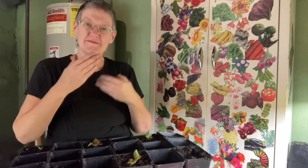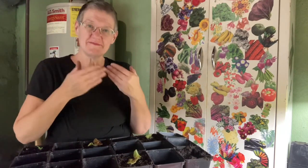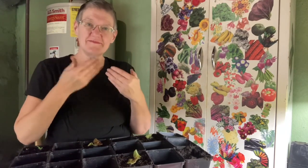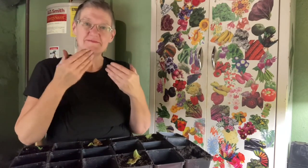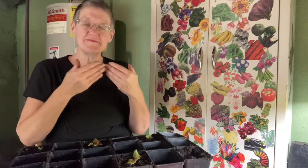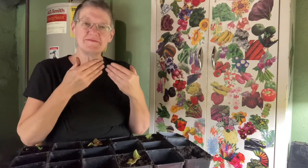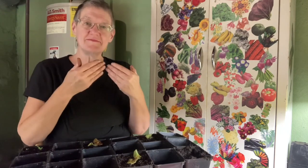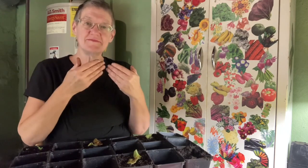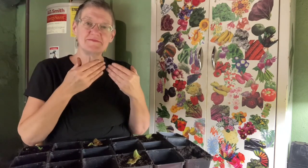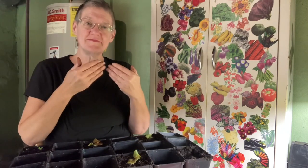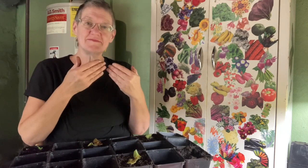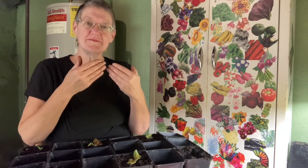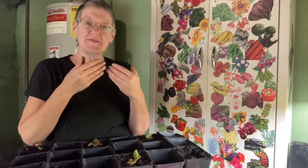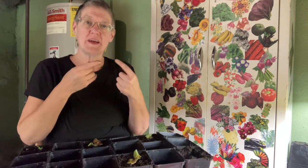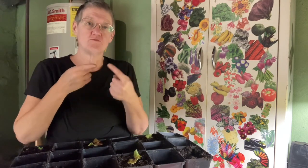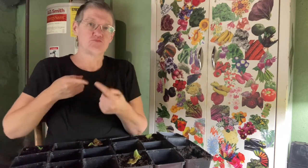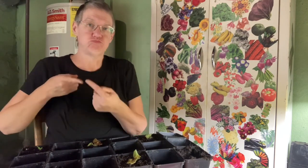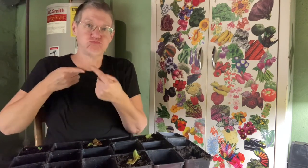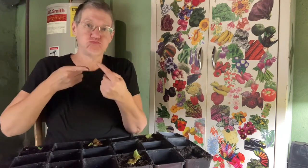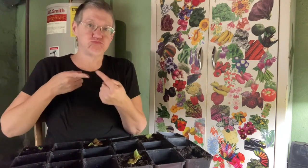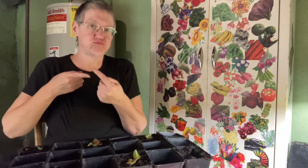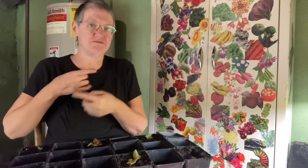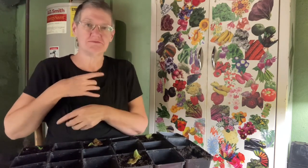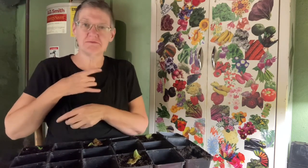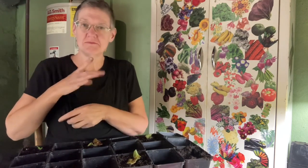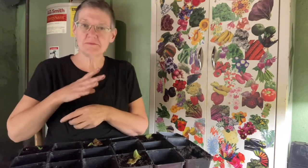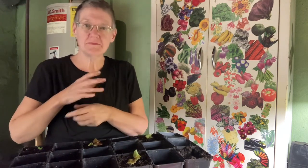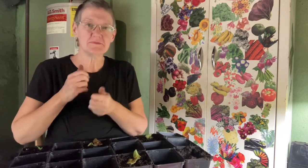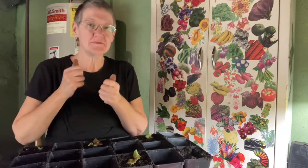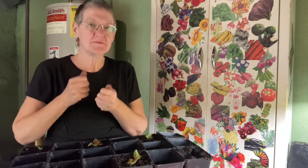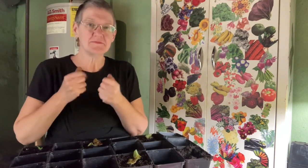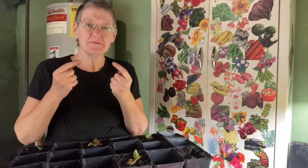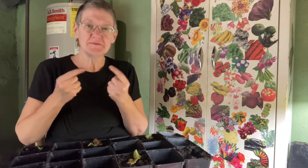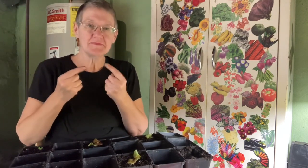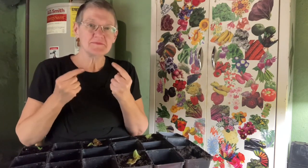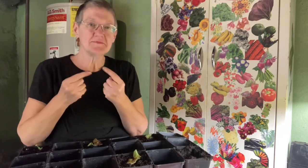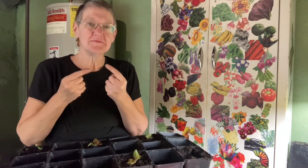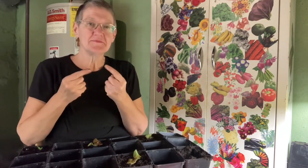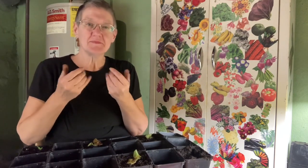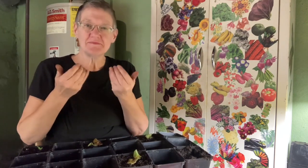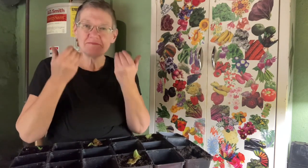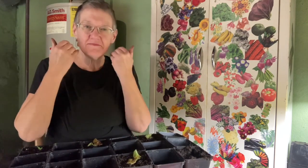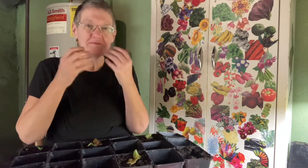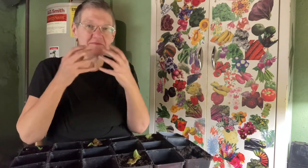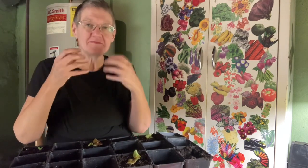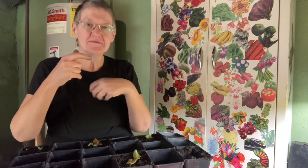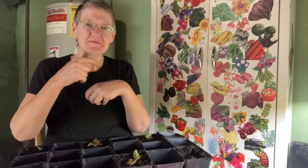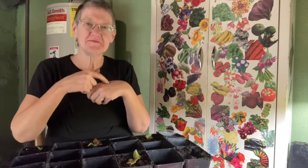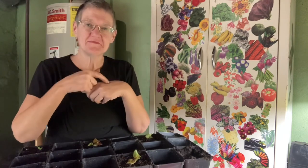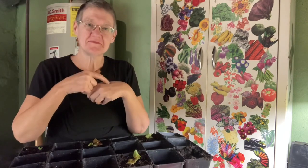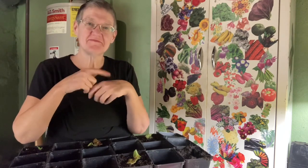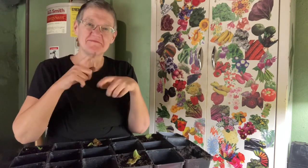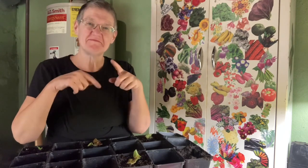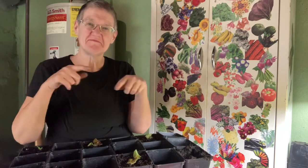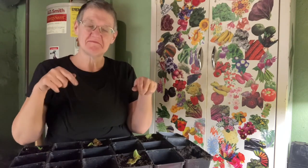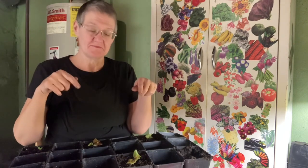me pleasure, what makes gardening easier, and what I struggle with, what I don't like, what causes me to have pain and feel